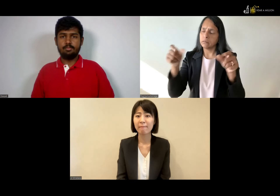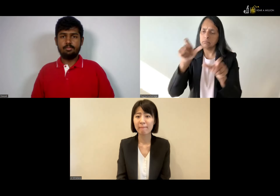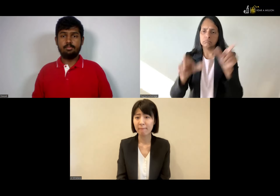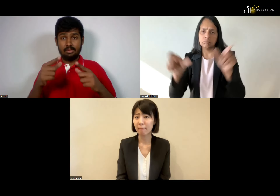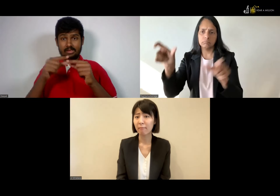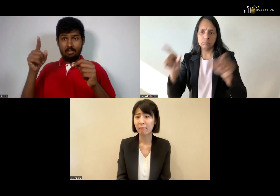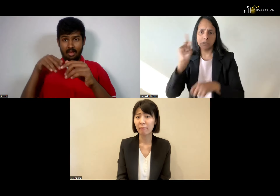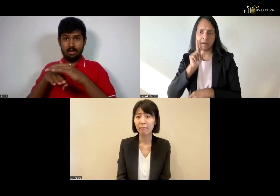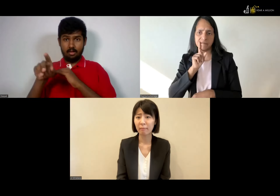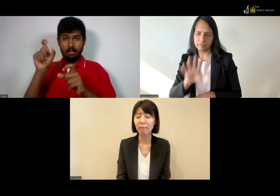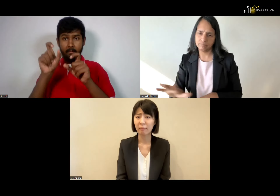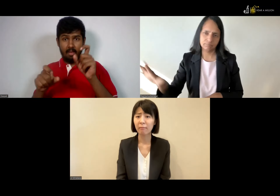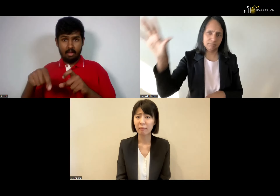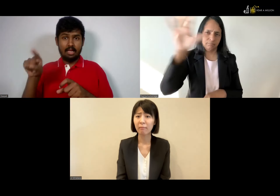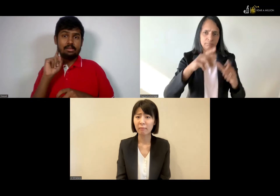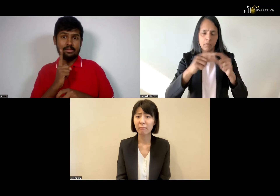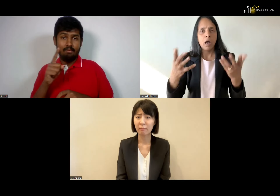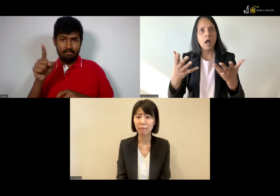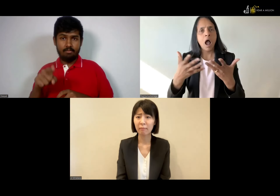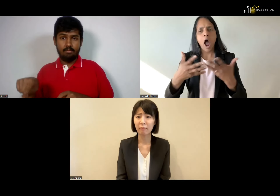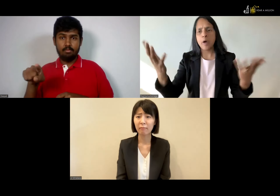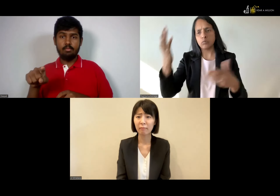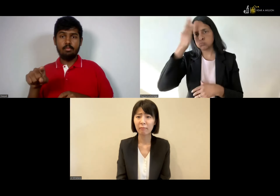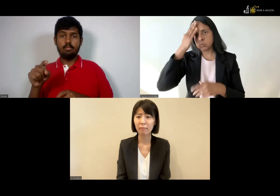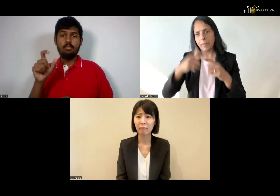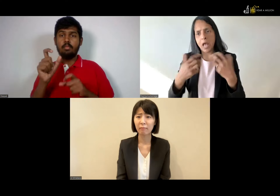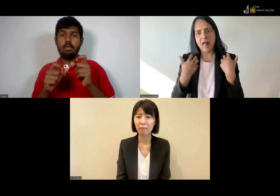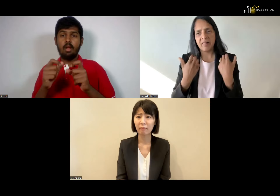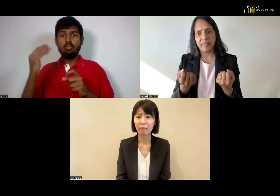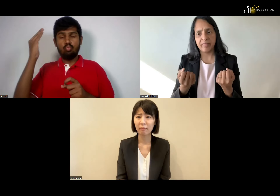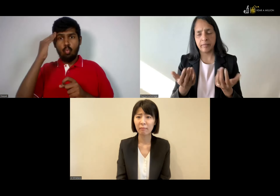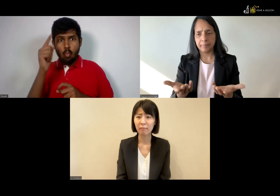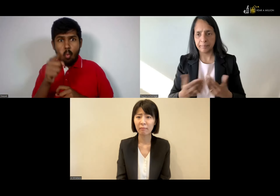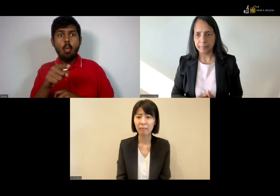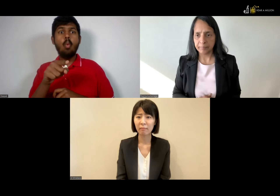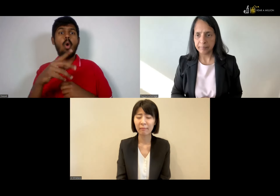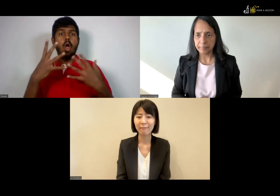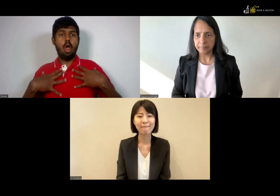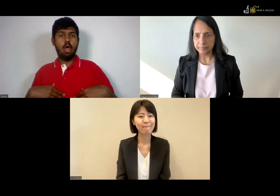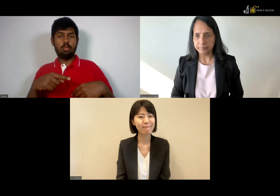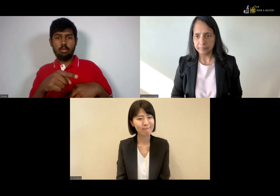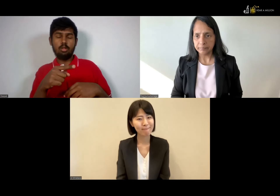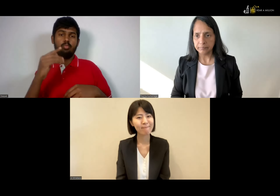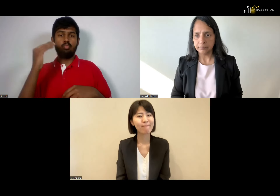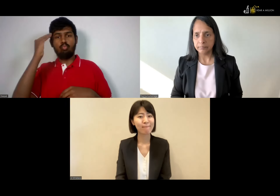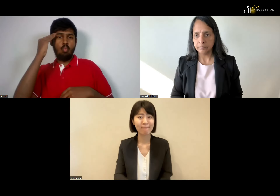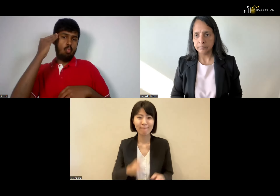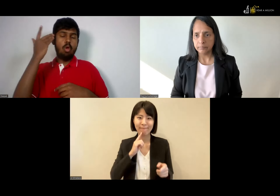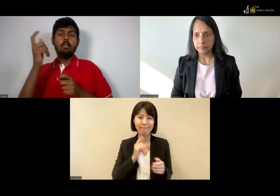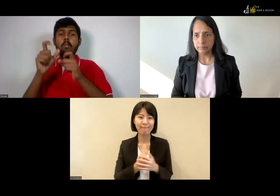And in Japan, um, how many of them really know about the healthcare?